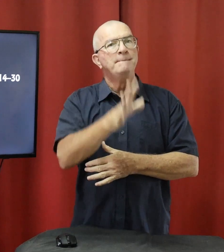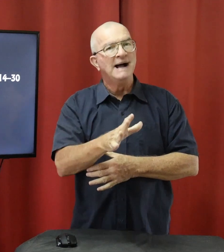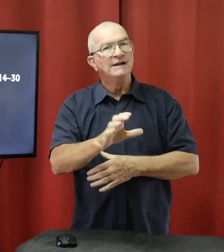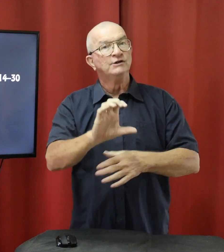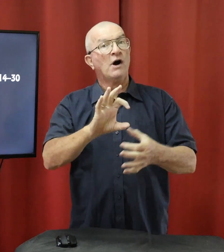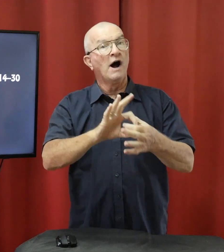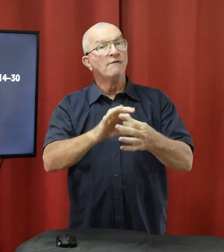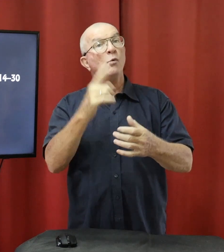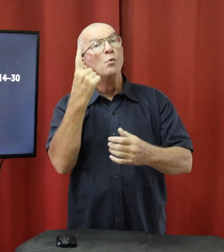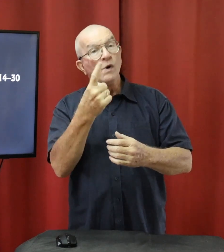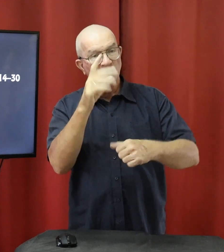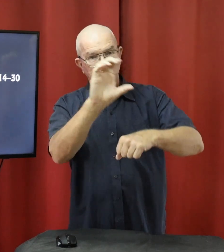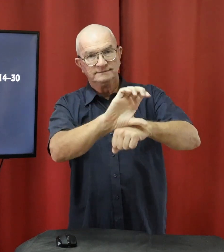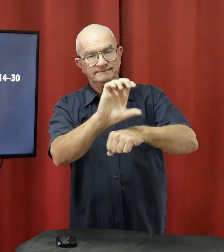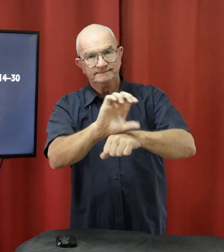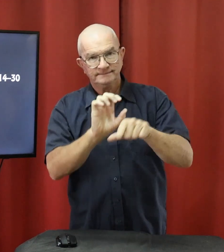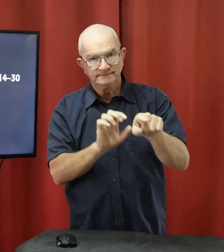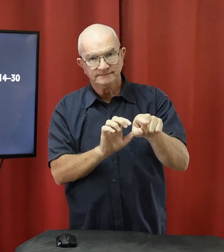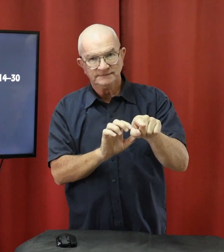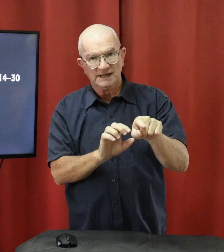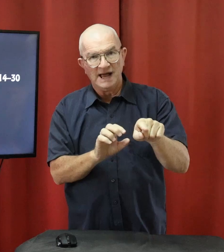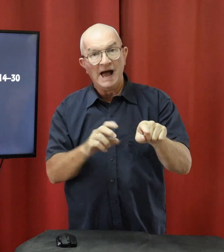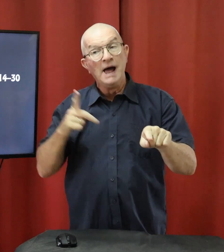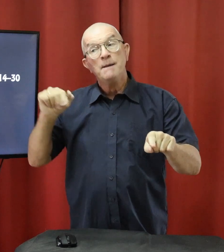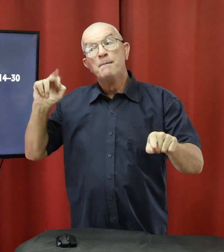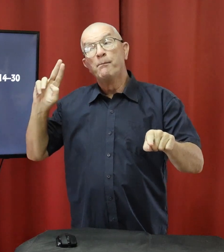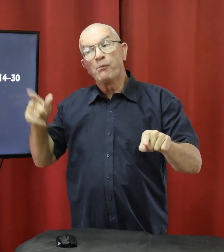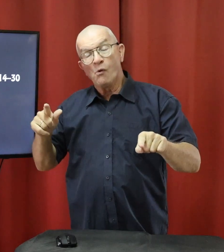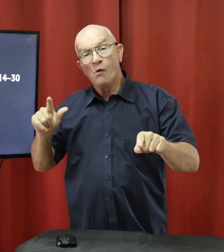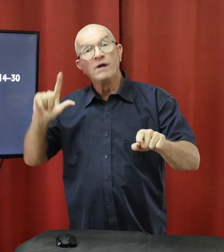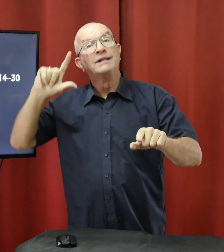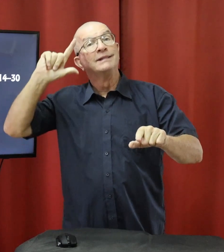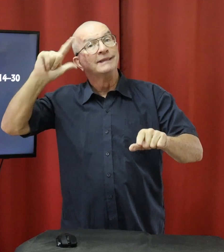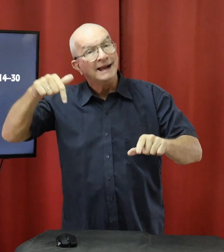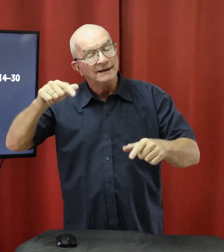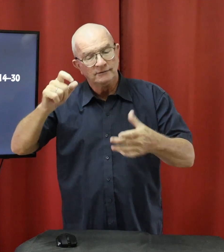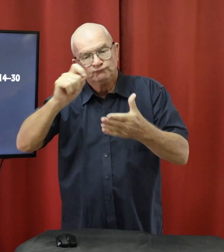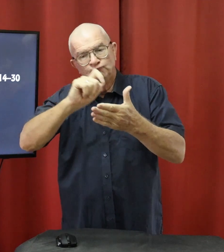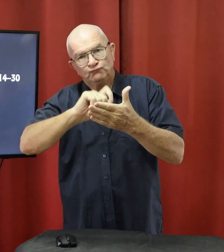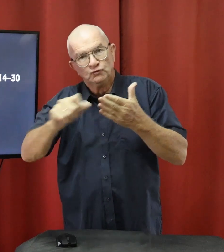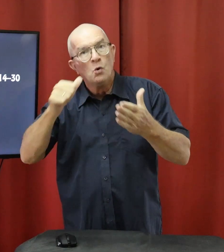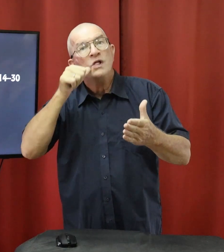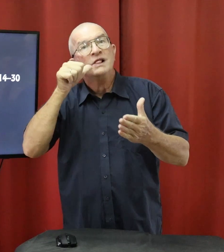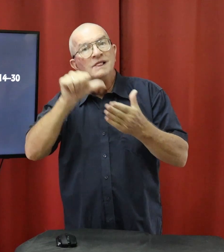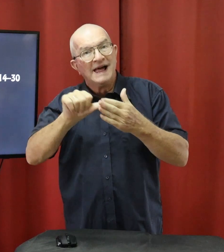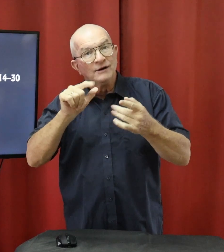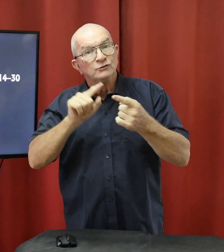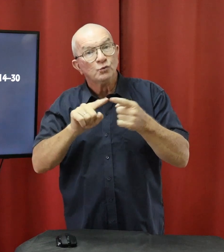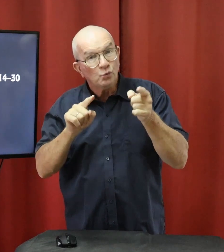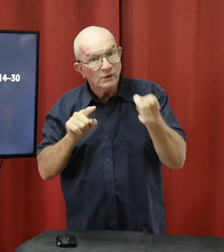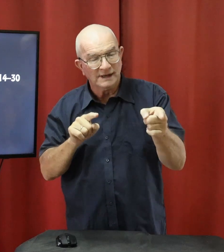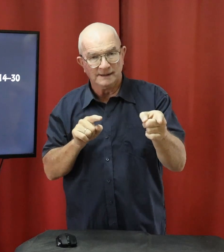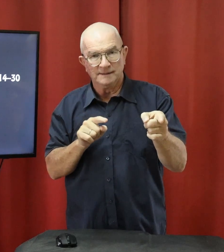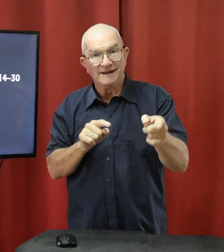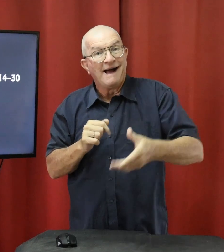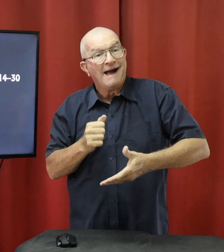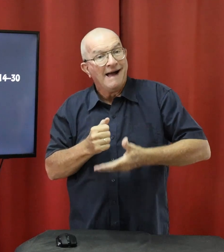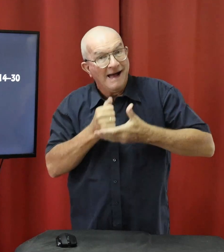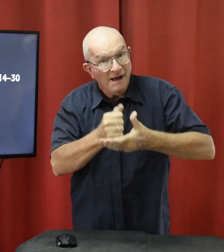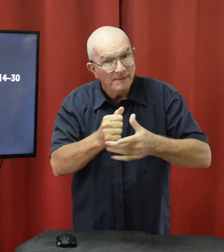became a pastor of one of the churches, and Paul also later wrote letters to him to